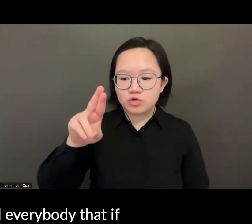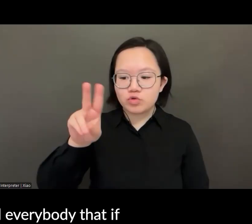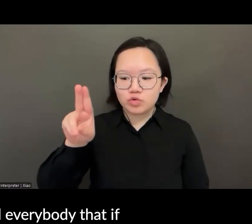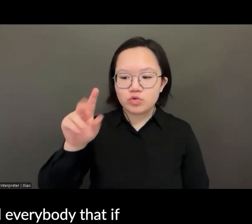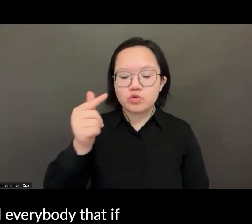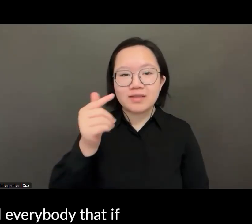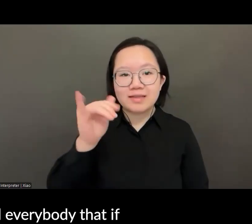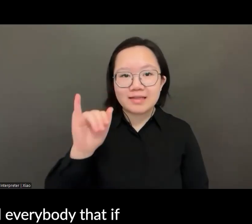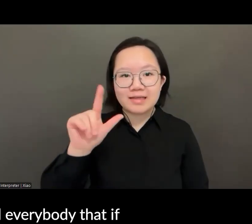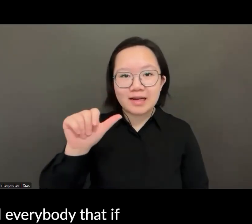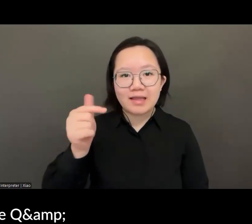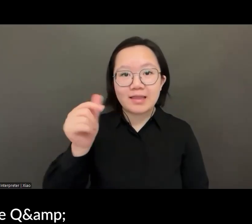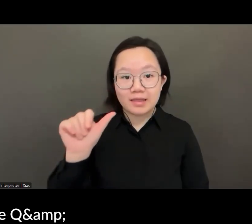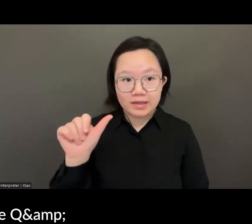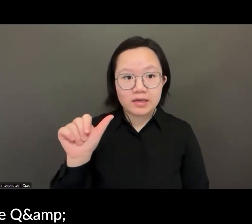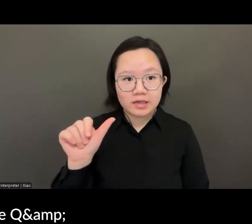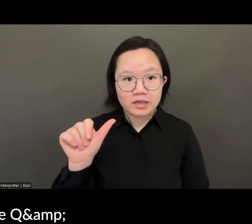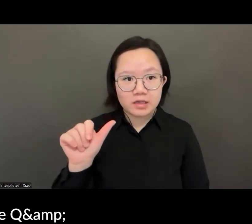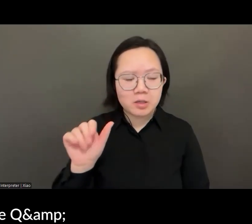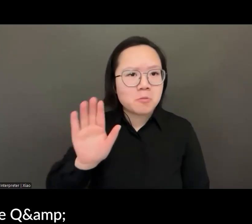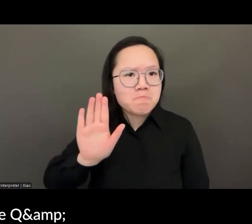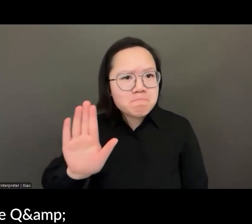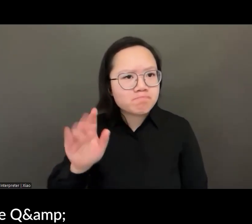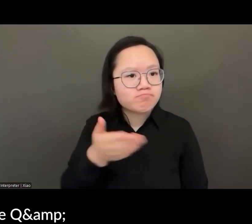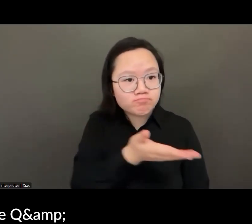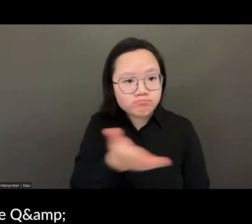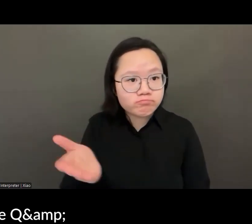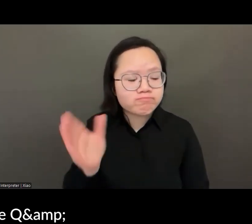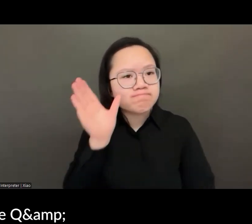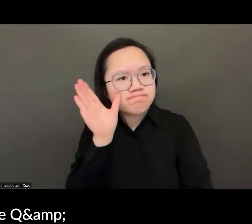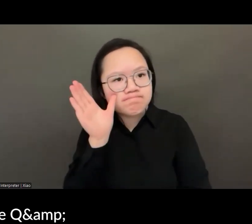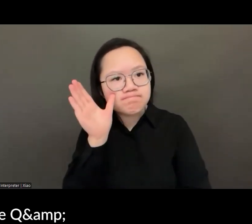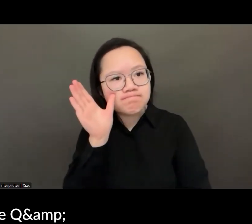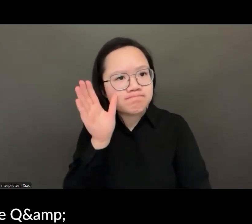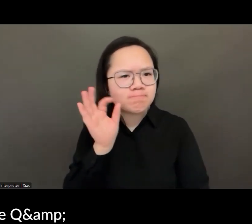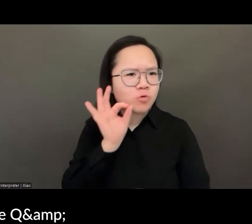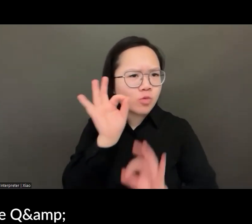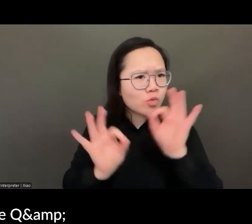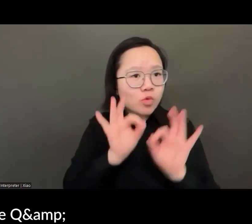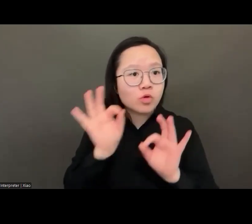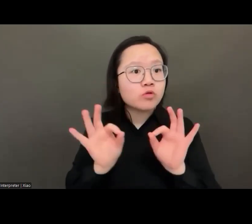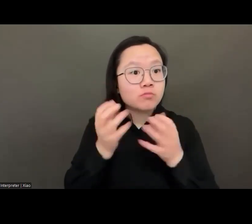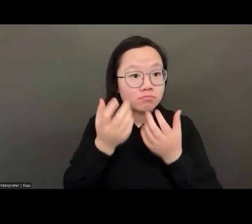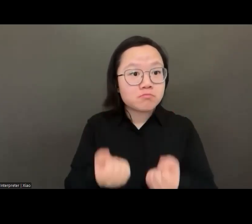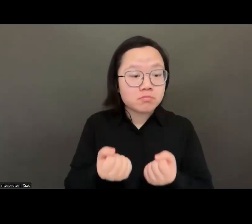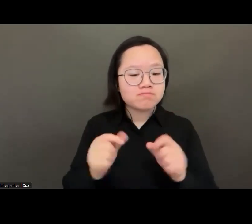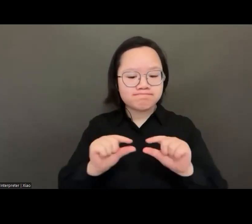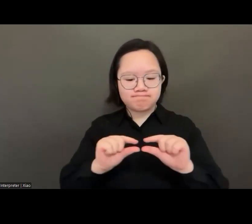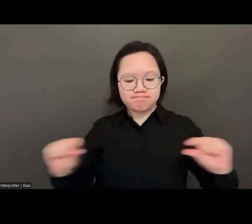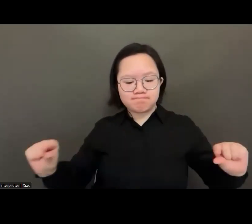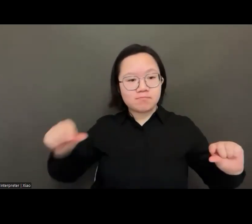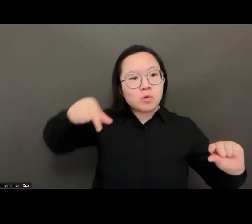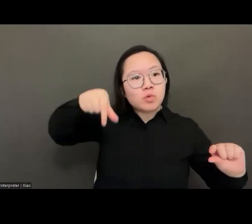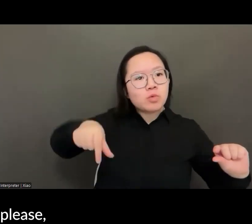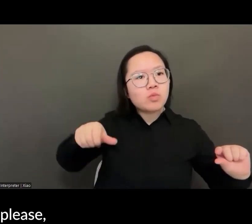that if you have any questions, please use the Q&A box, which is at the bottom of your screen. To add